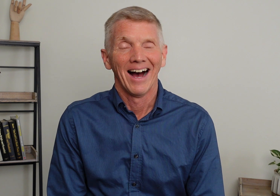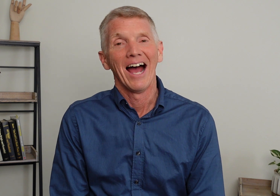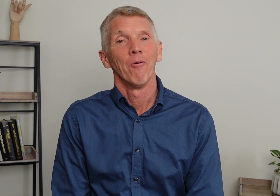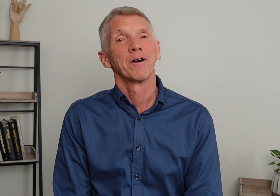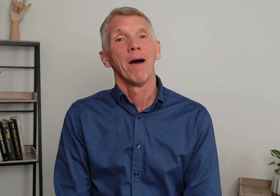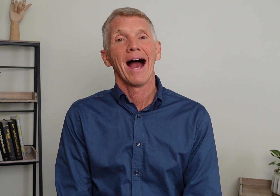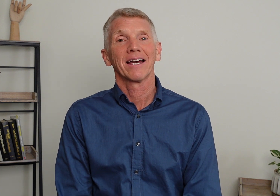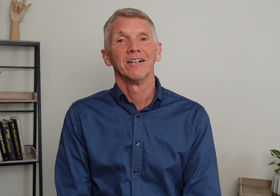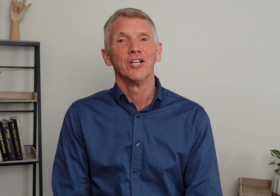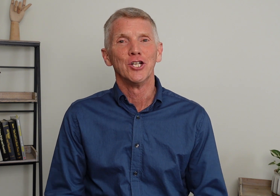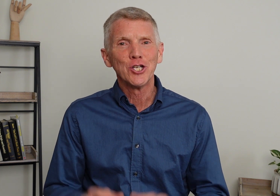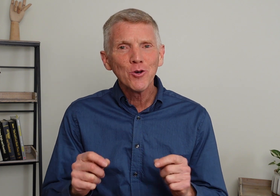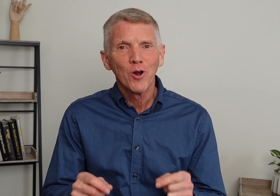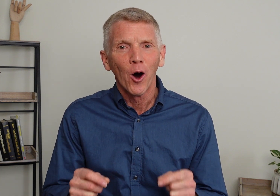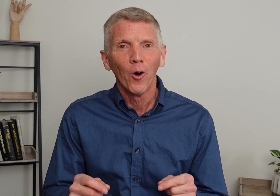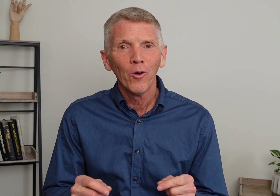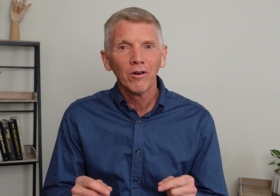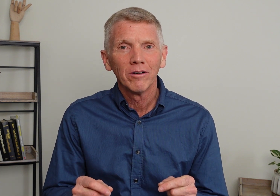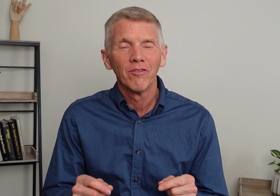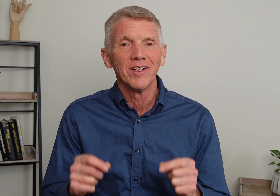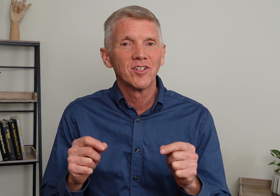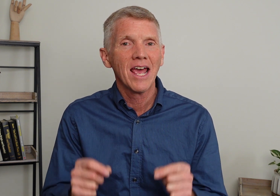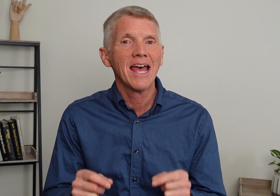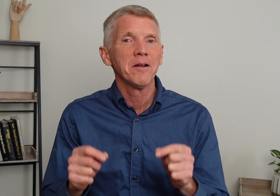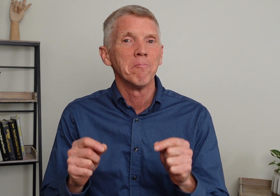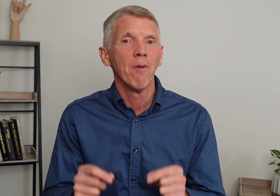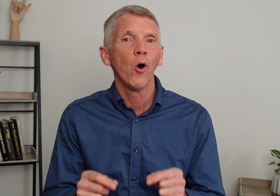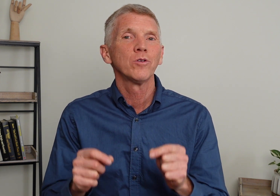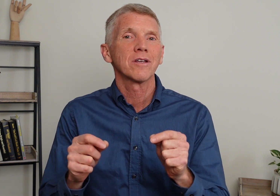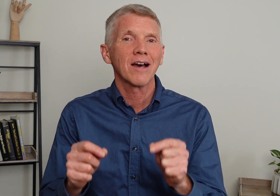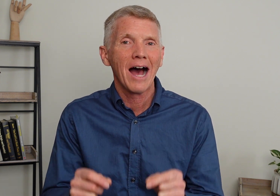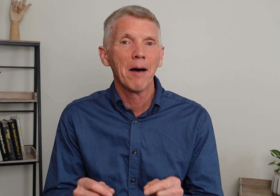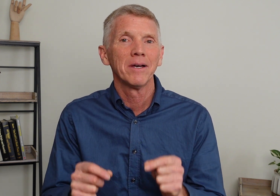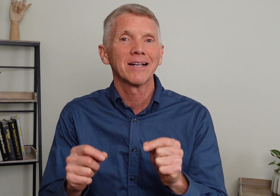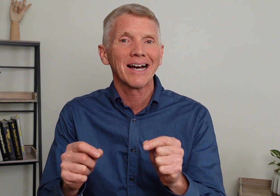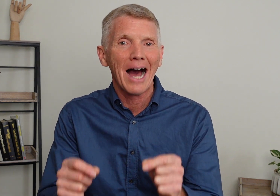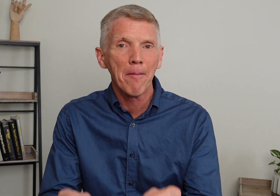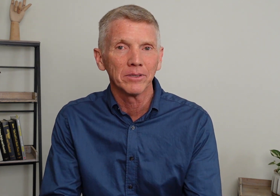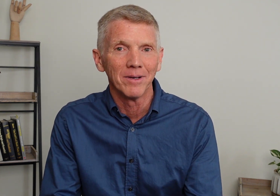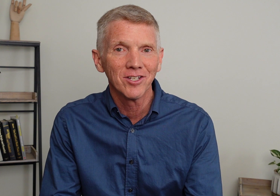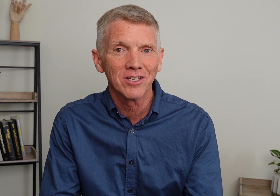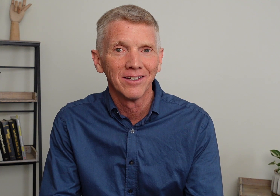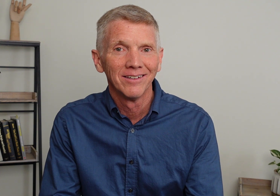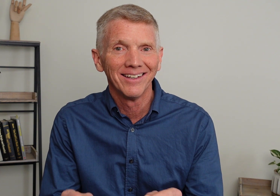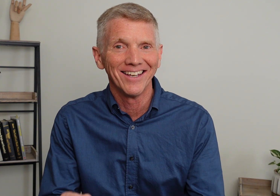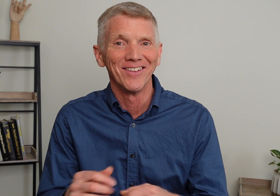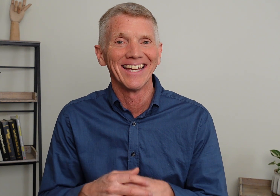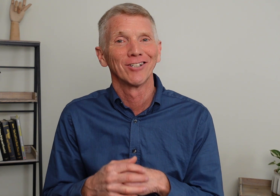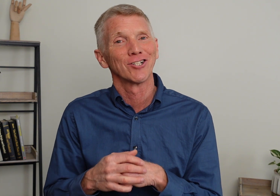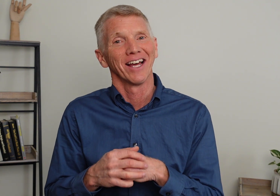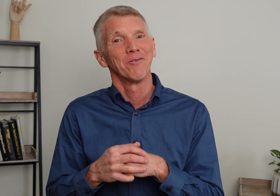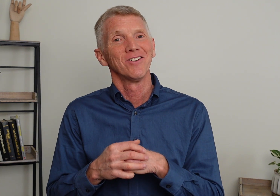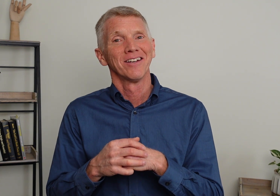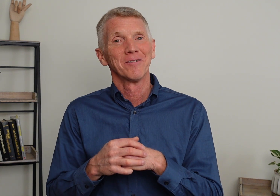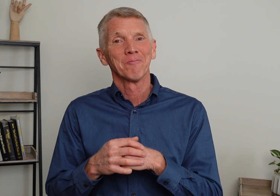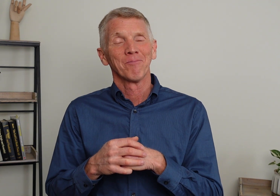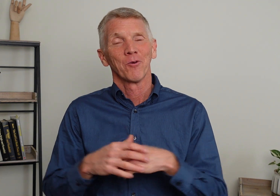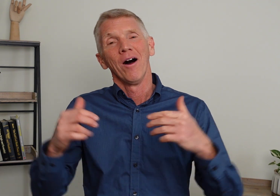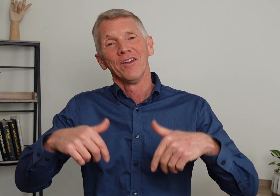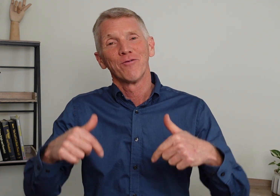Hi, welcome back. Do you know the 10 most common compliments in the English language? Well, in this